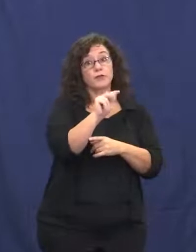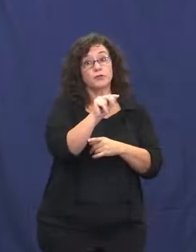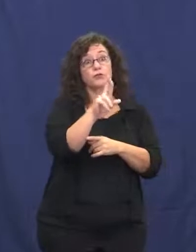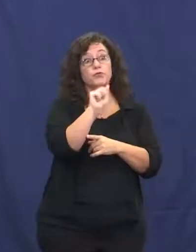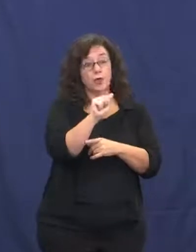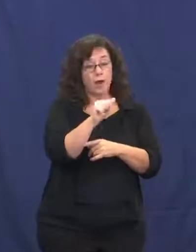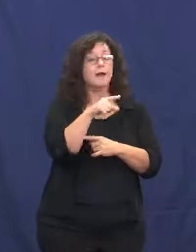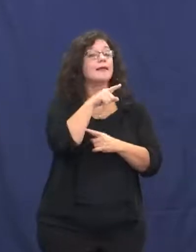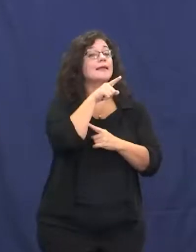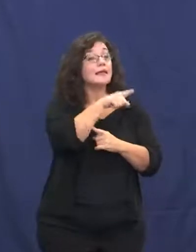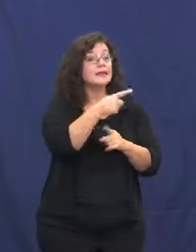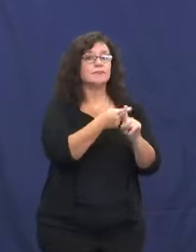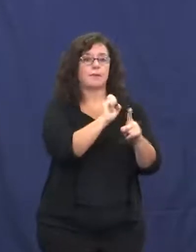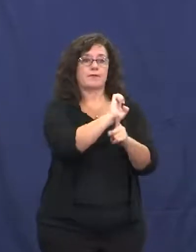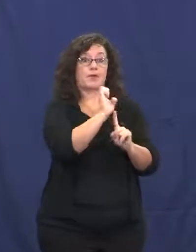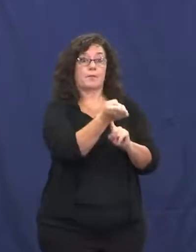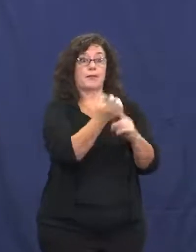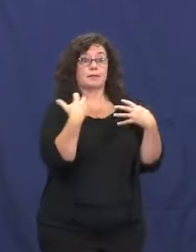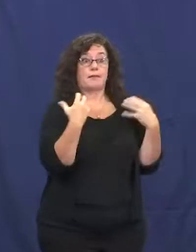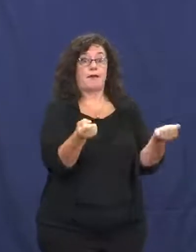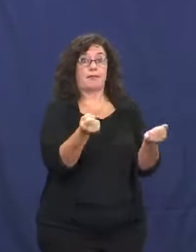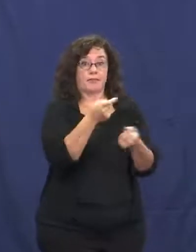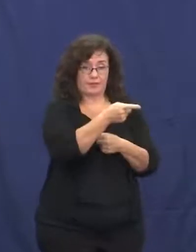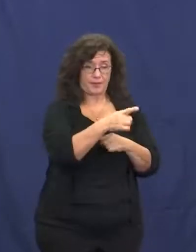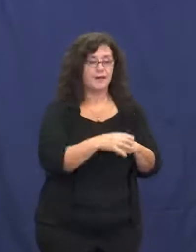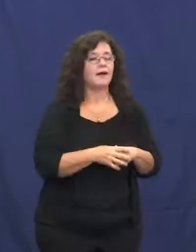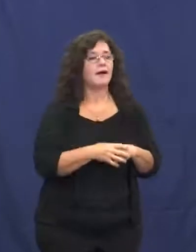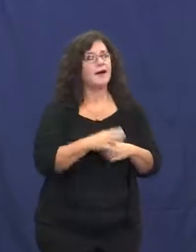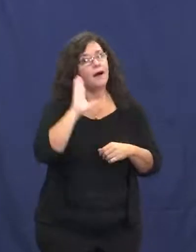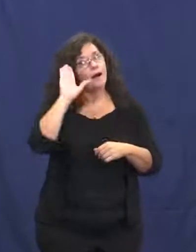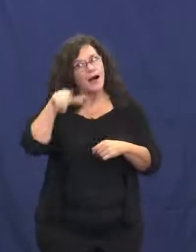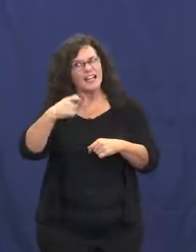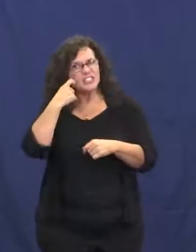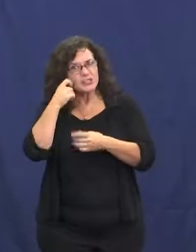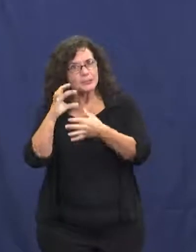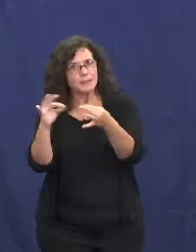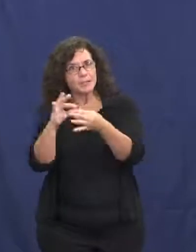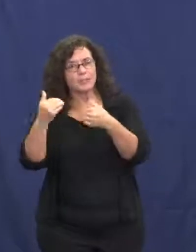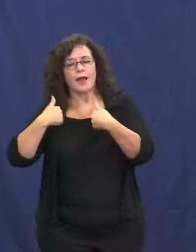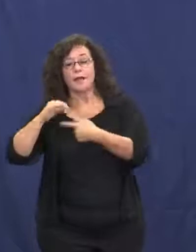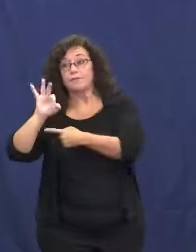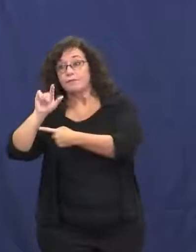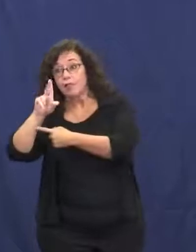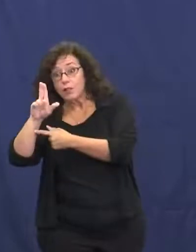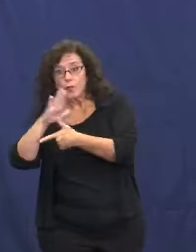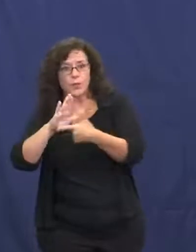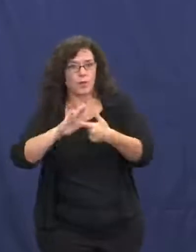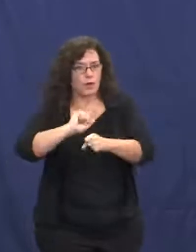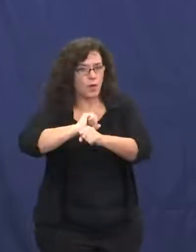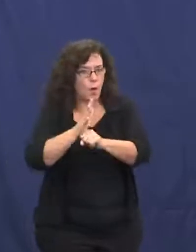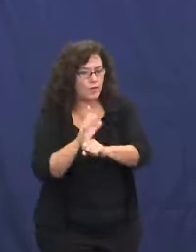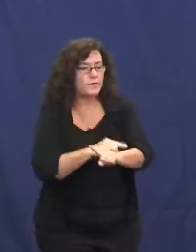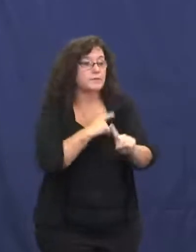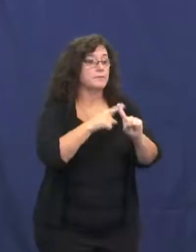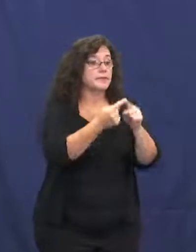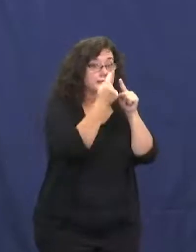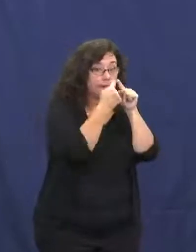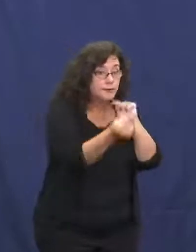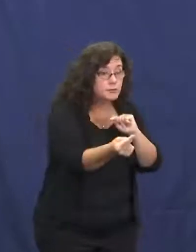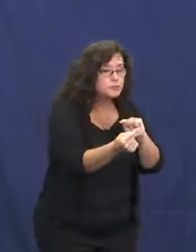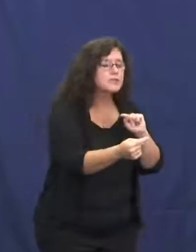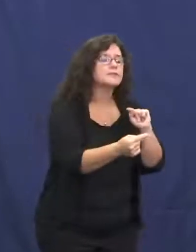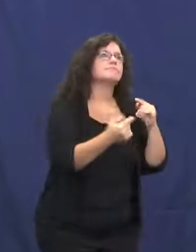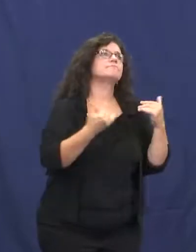Environmental Health. With all the other seasonal allergies and flu and COVID, now we have another